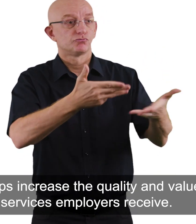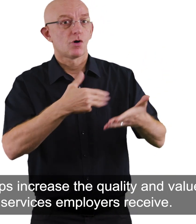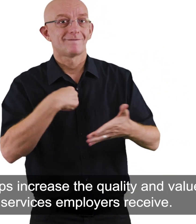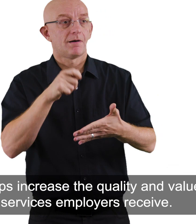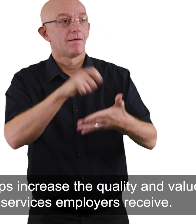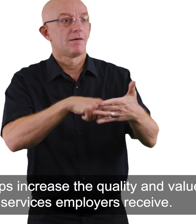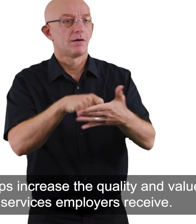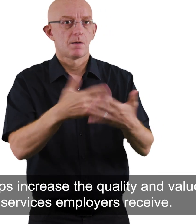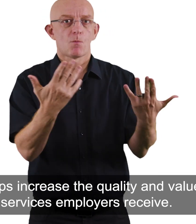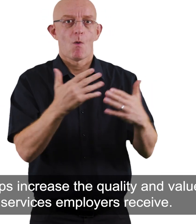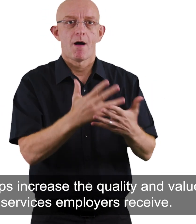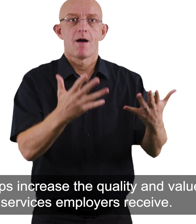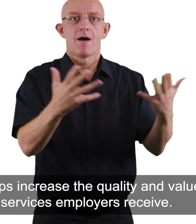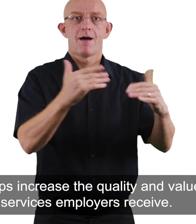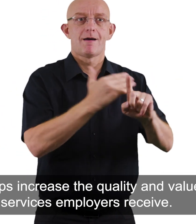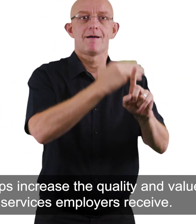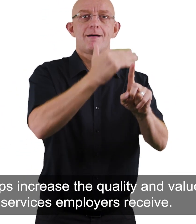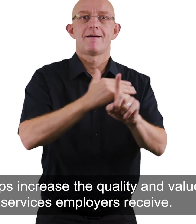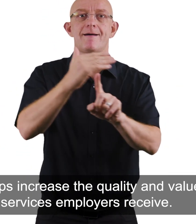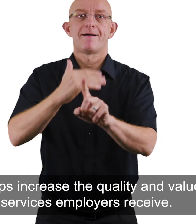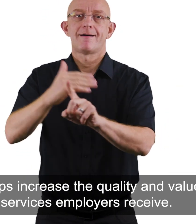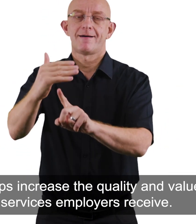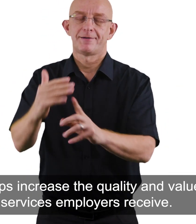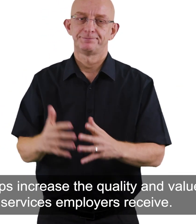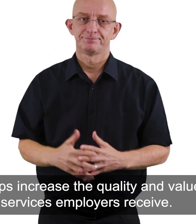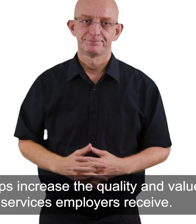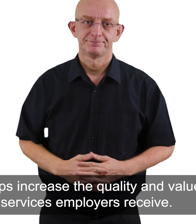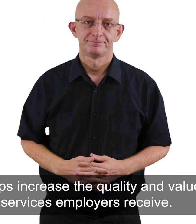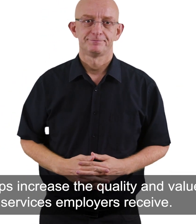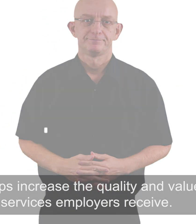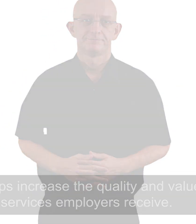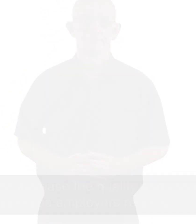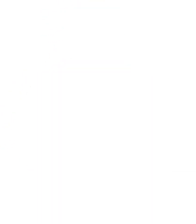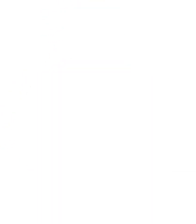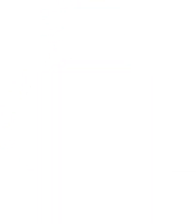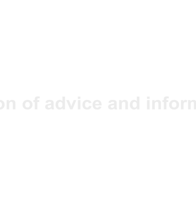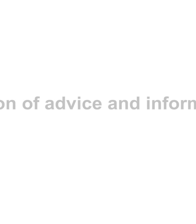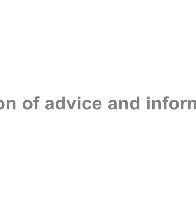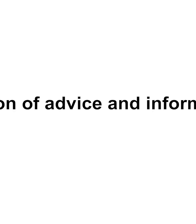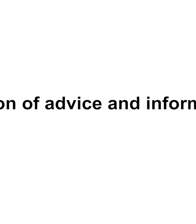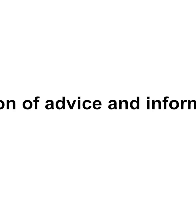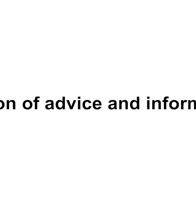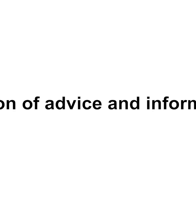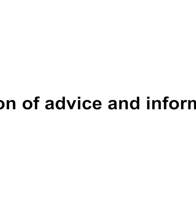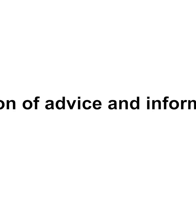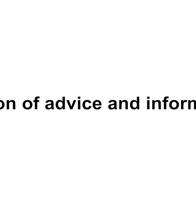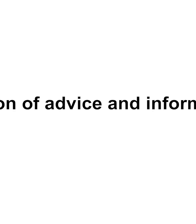employers receive. promotion of advice